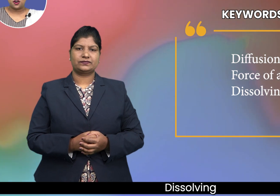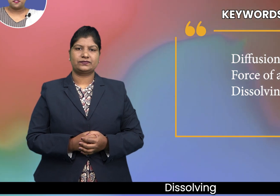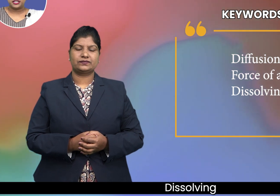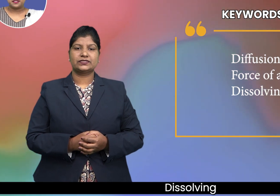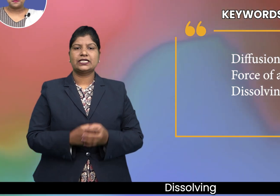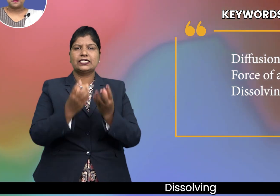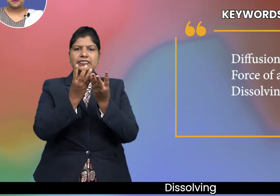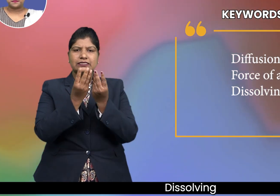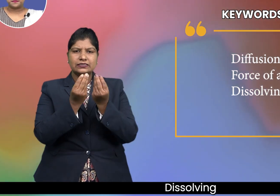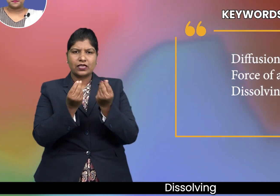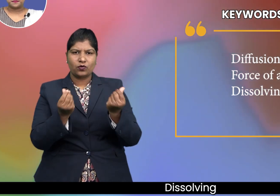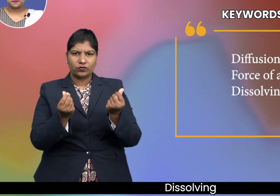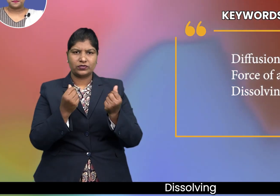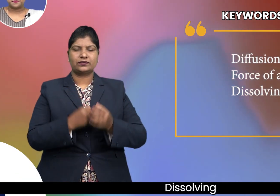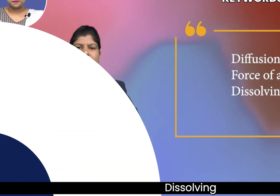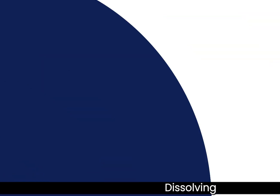dissolving.